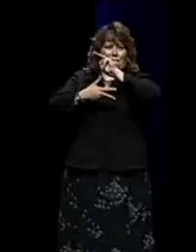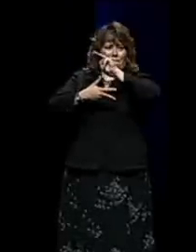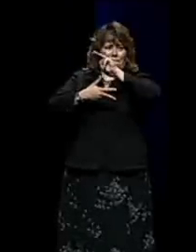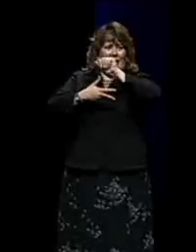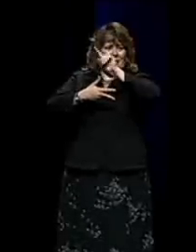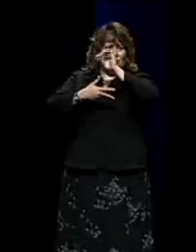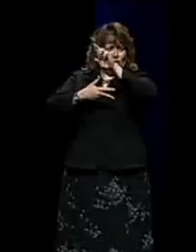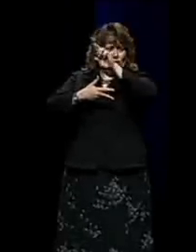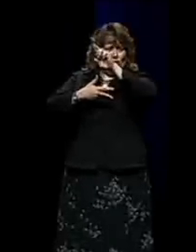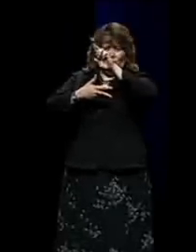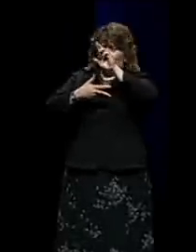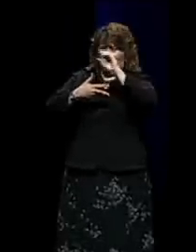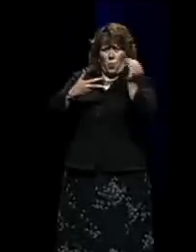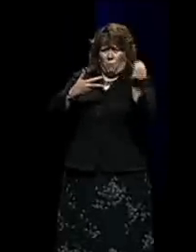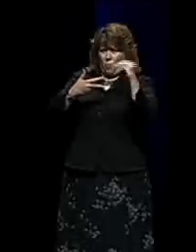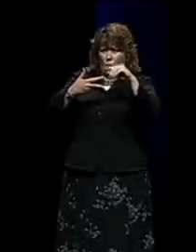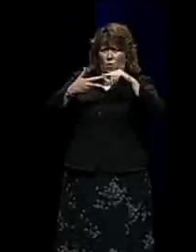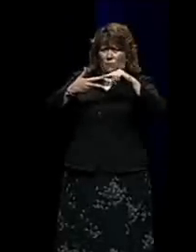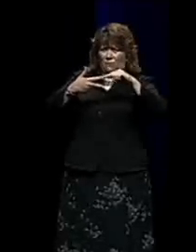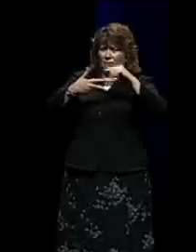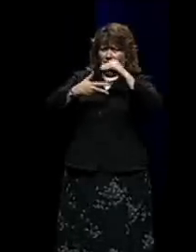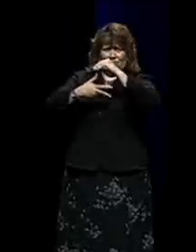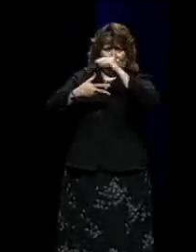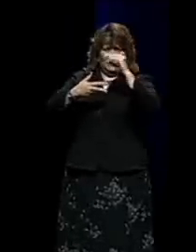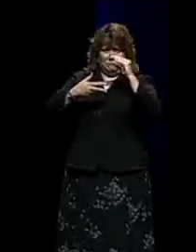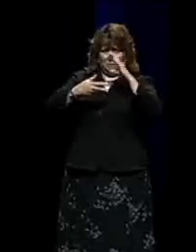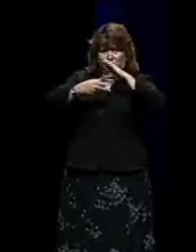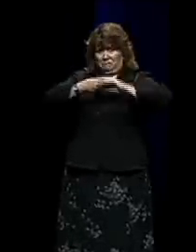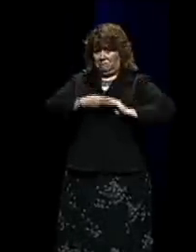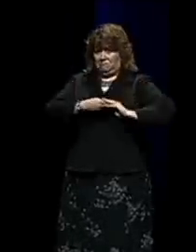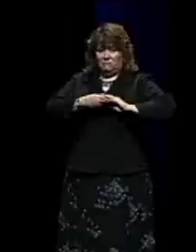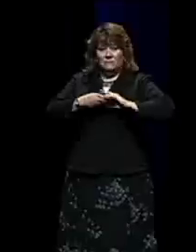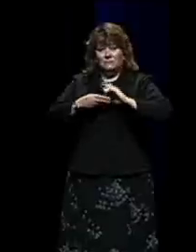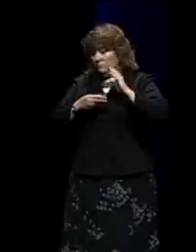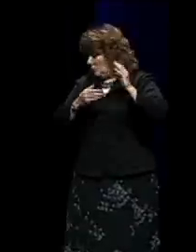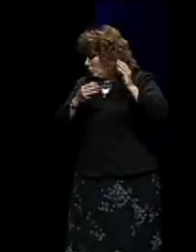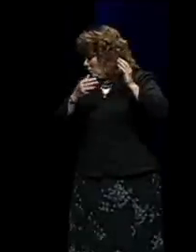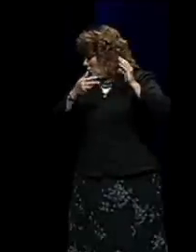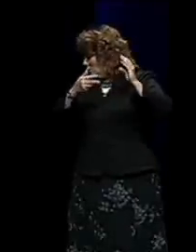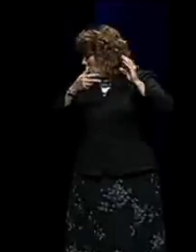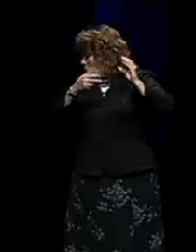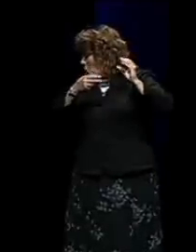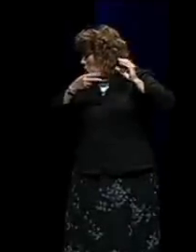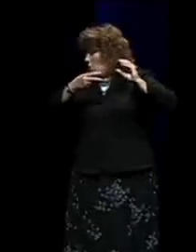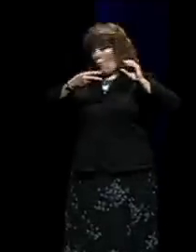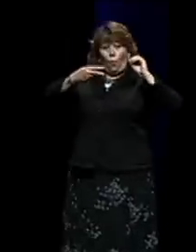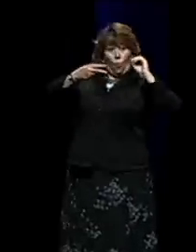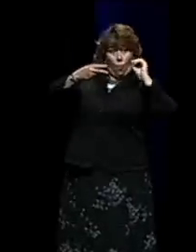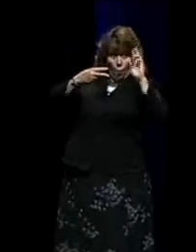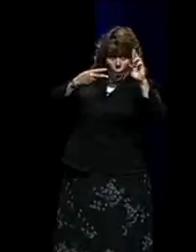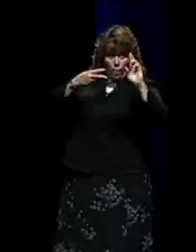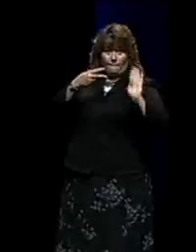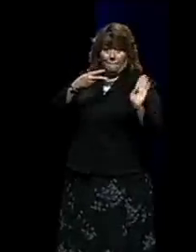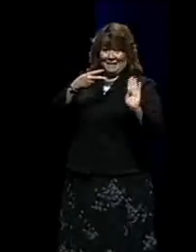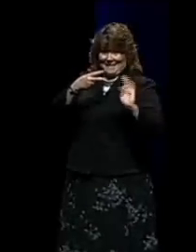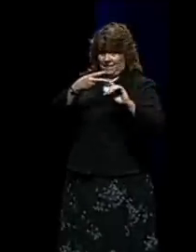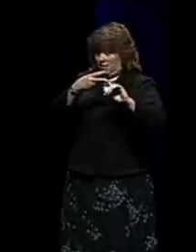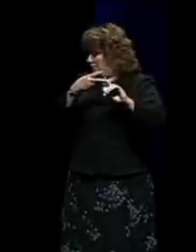the levels of advanced and master are no longer in existence? Or, B,